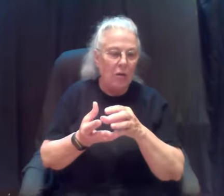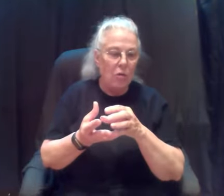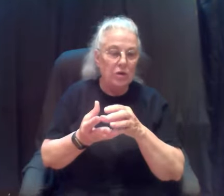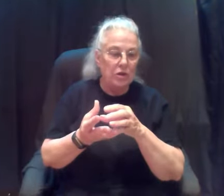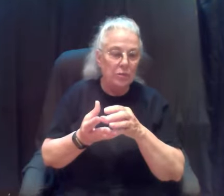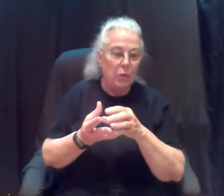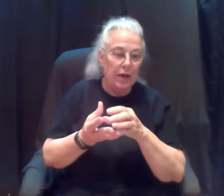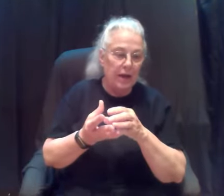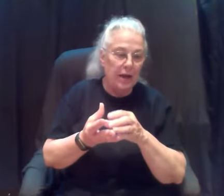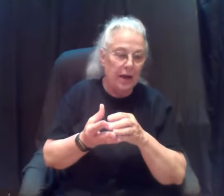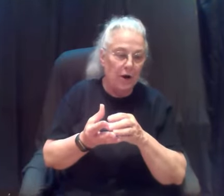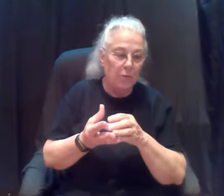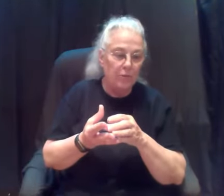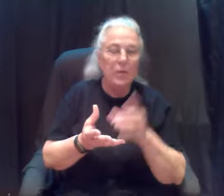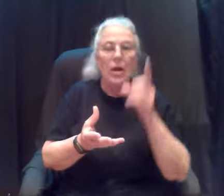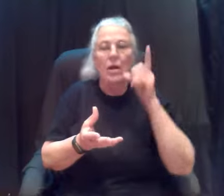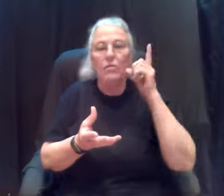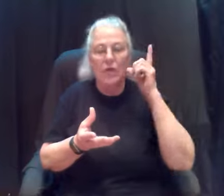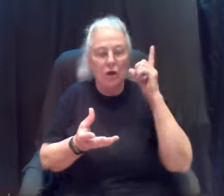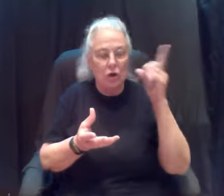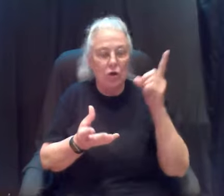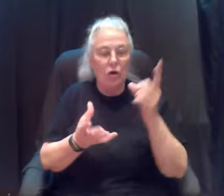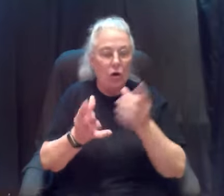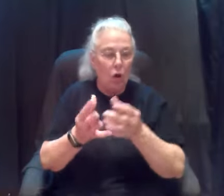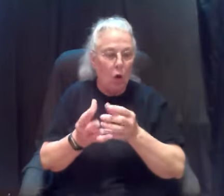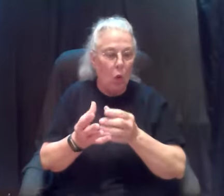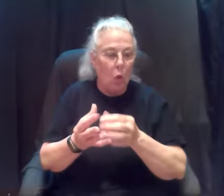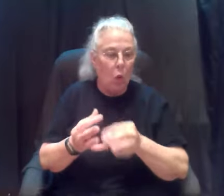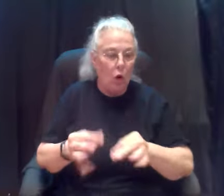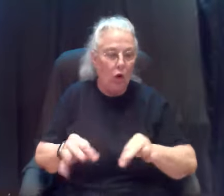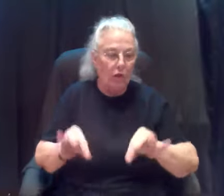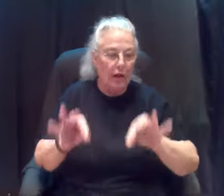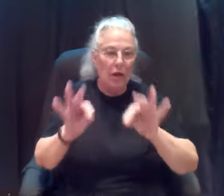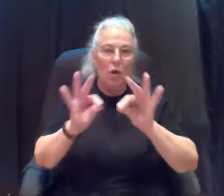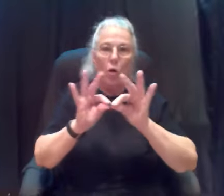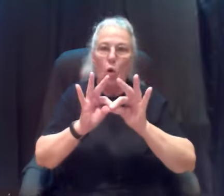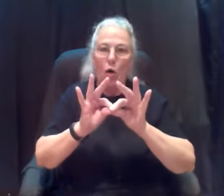would just put in here that you're worthy, or